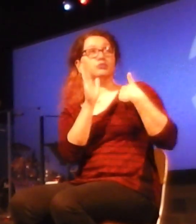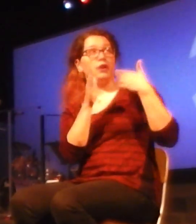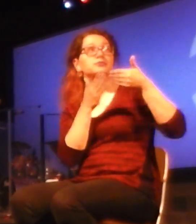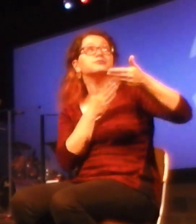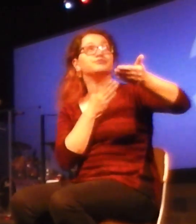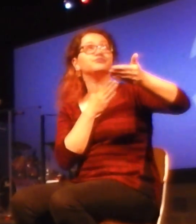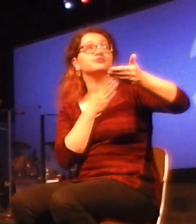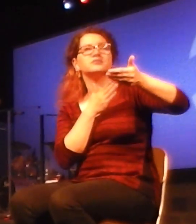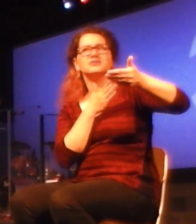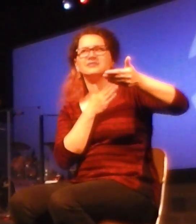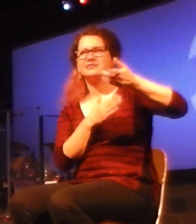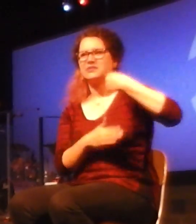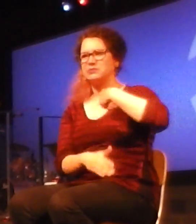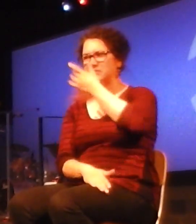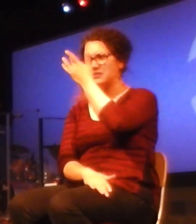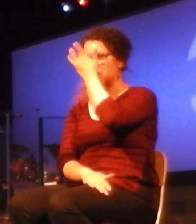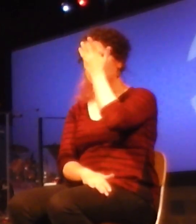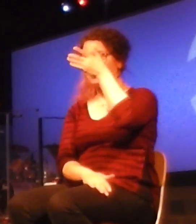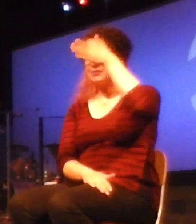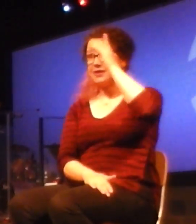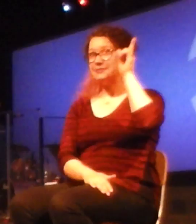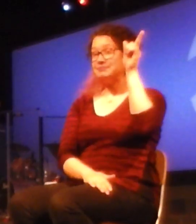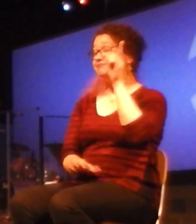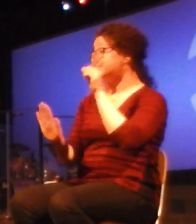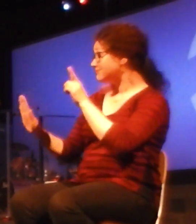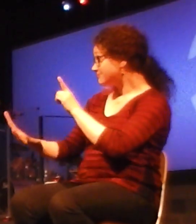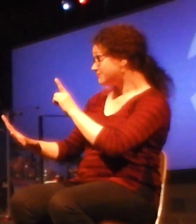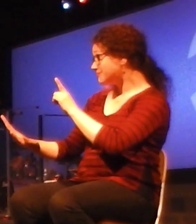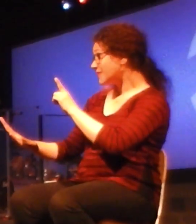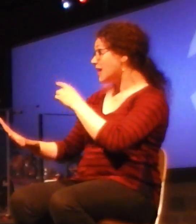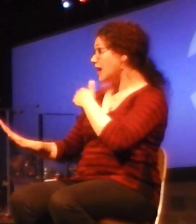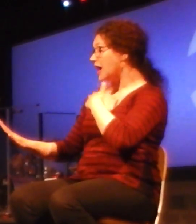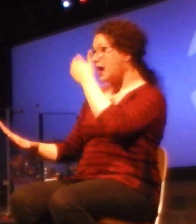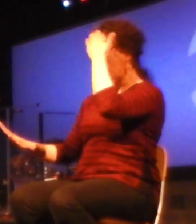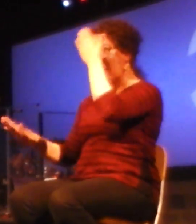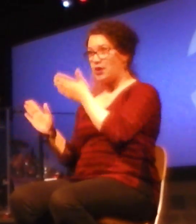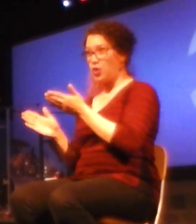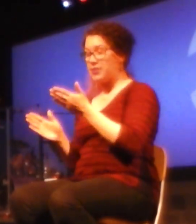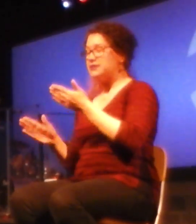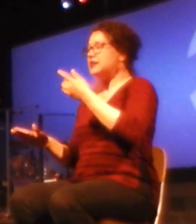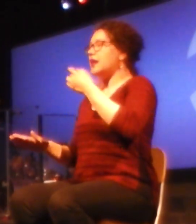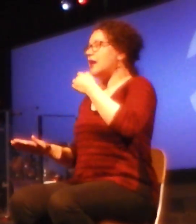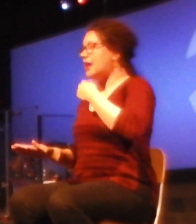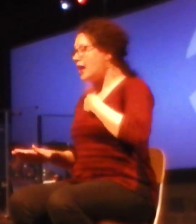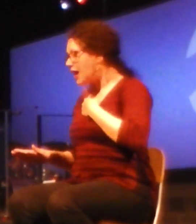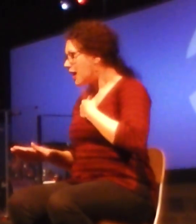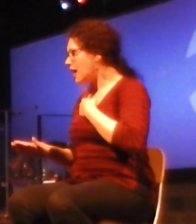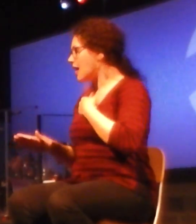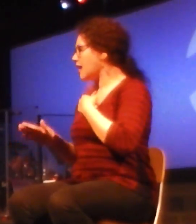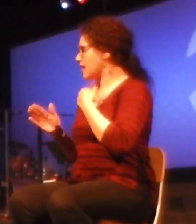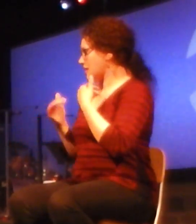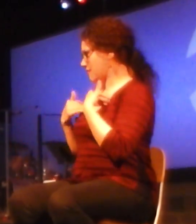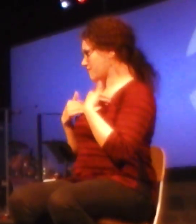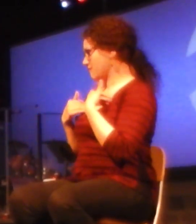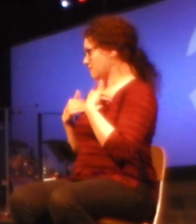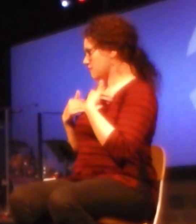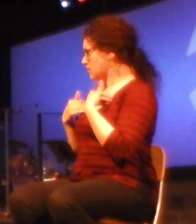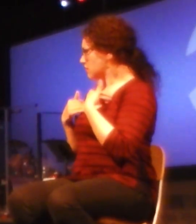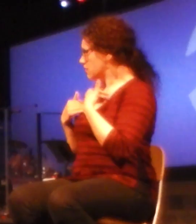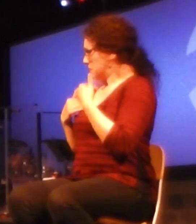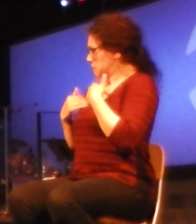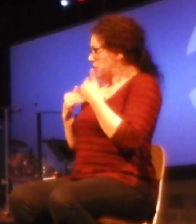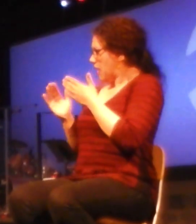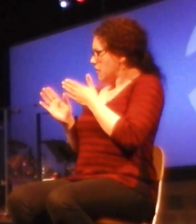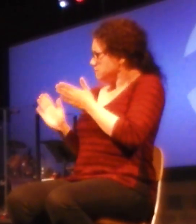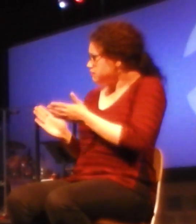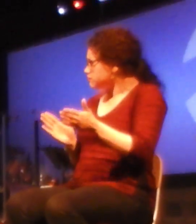we forget that God is the one saying, for I know the plans I have for you, declares the Lord. Plans to prosper you and not to